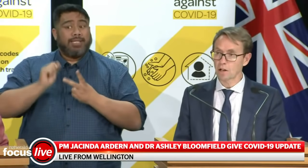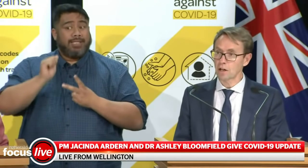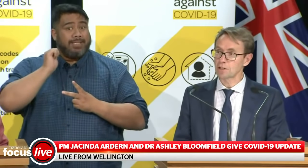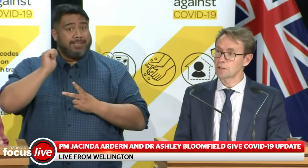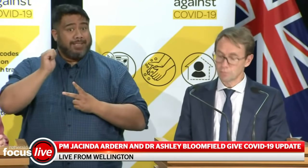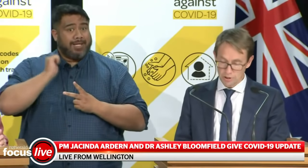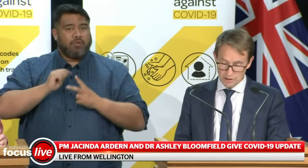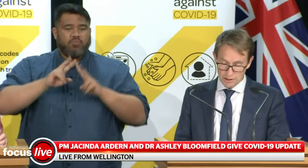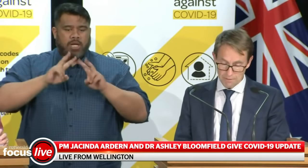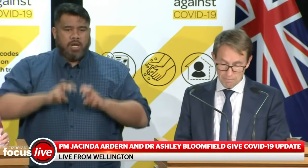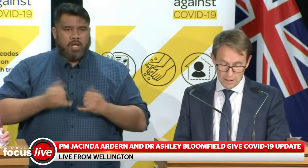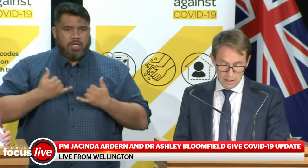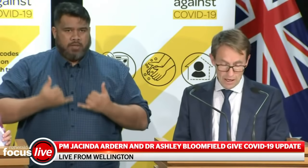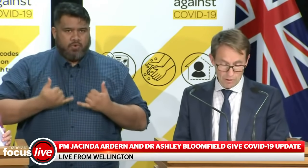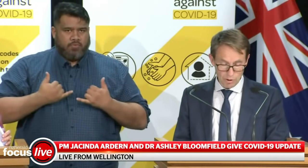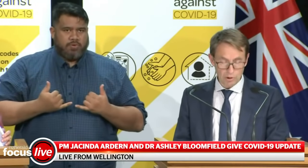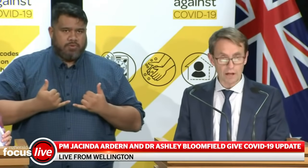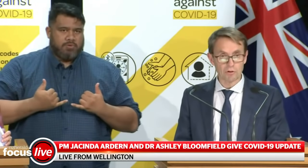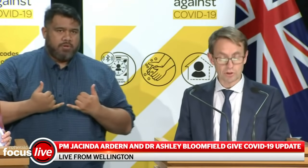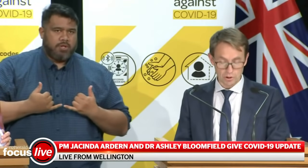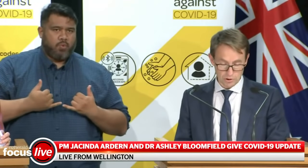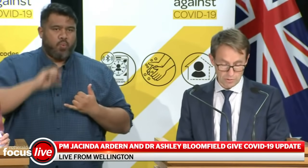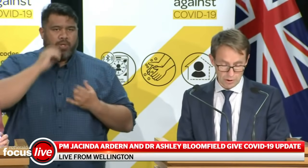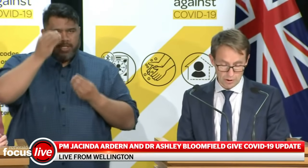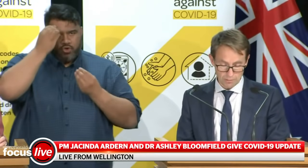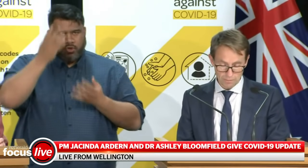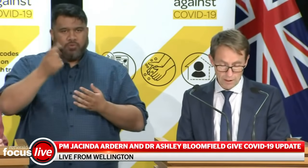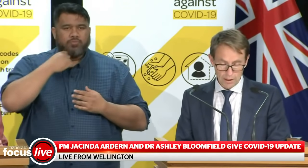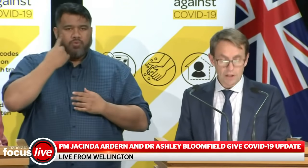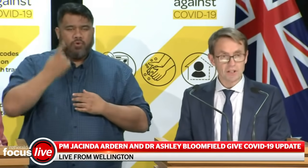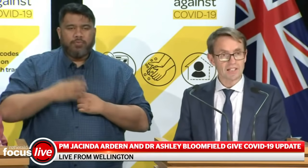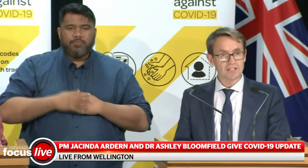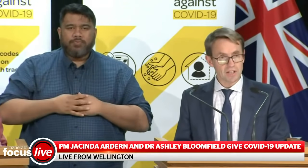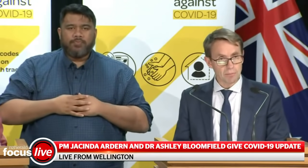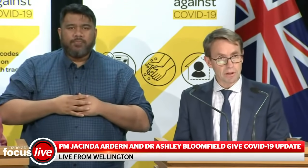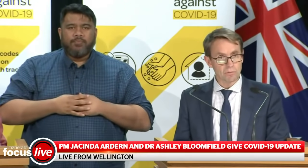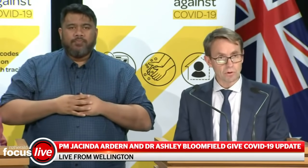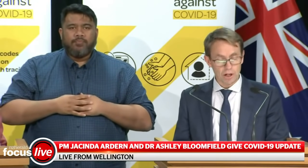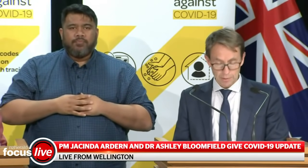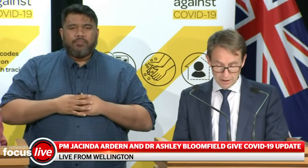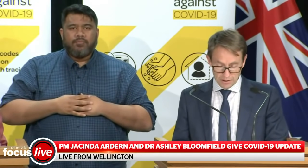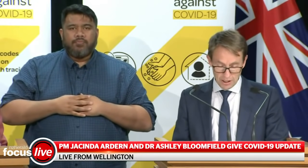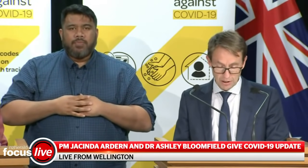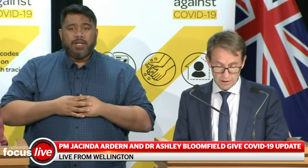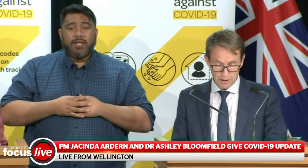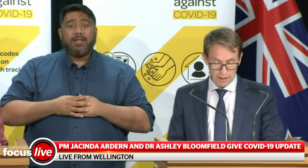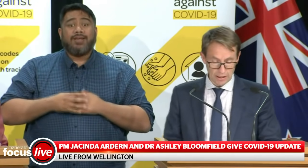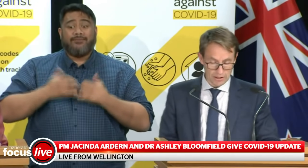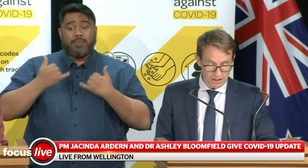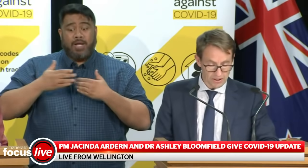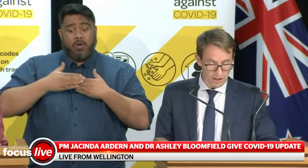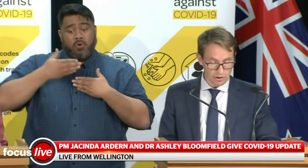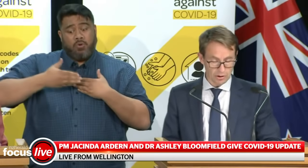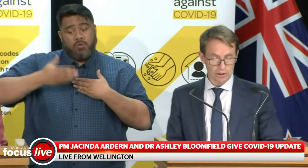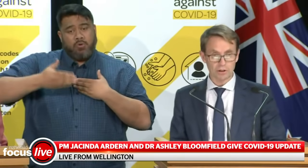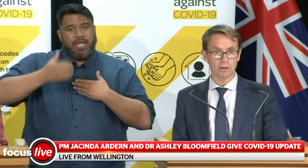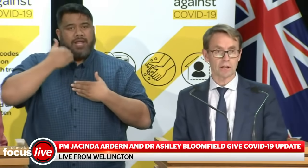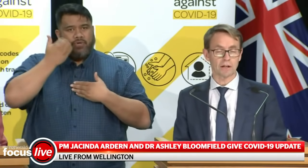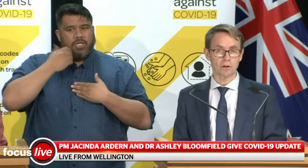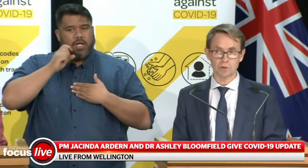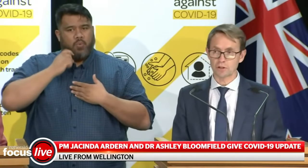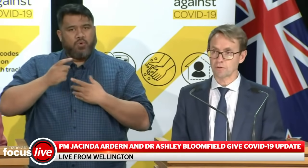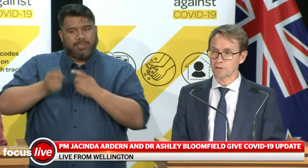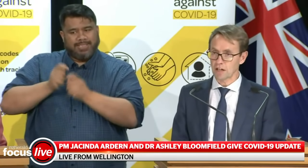being analysed presently, and we will have the results tomorrow. Daily sampling will now be undertaken, and ESR is looking